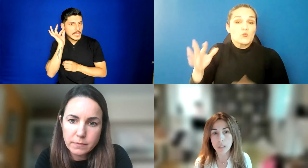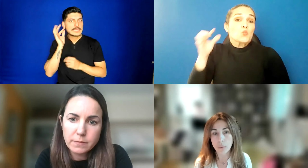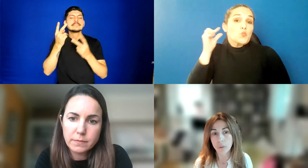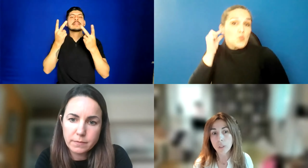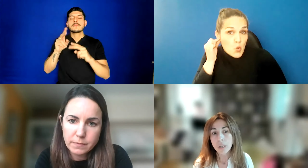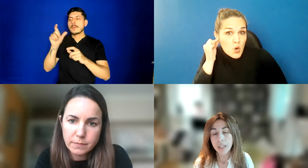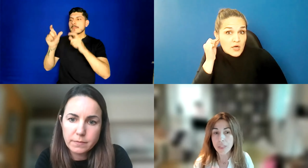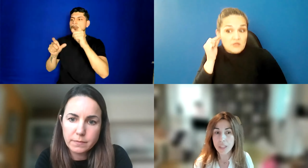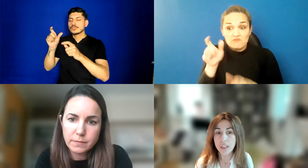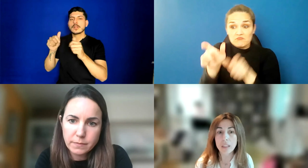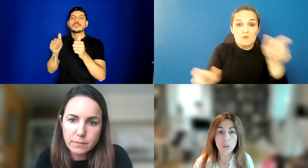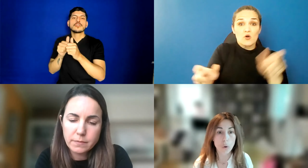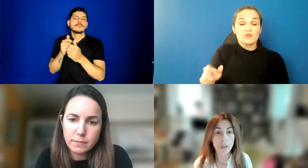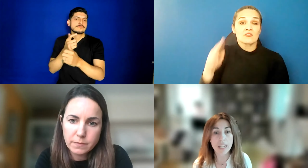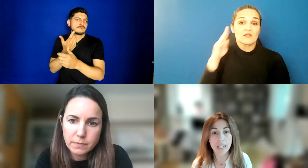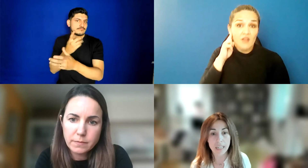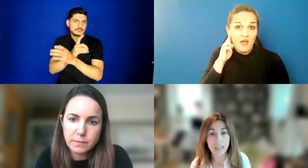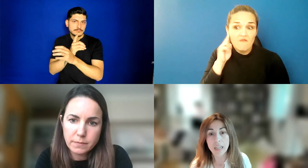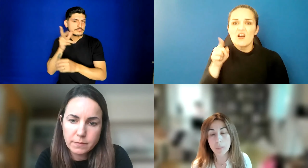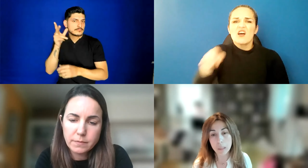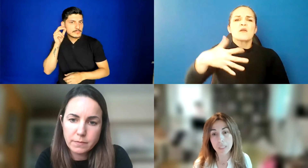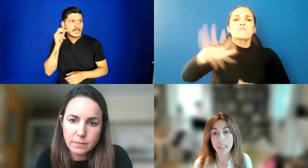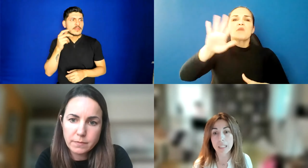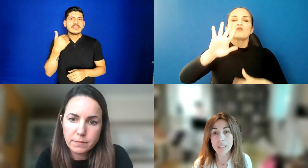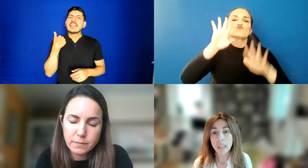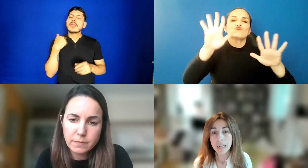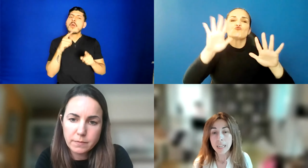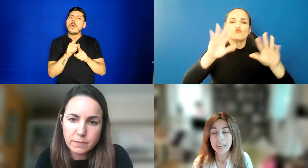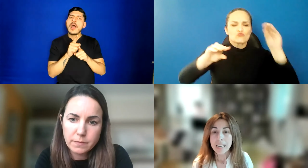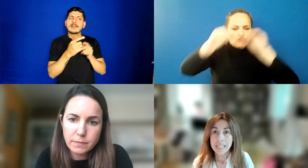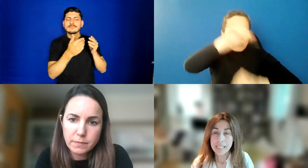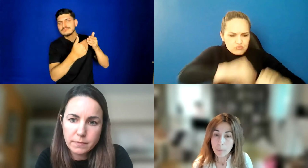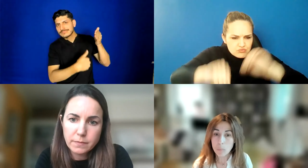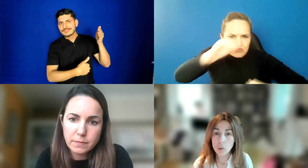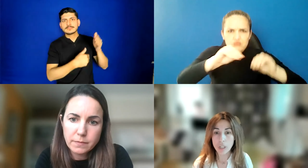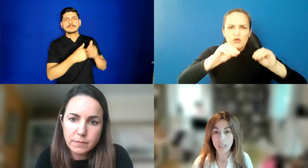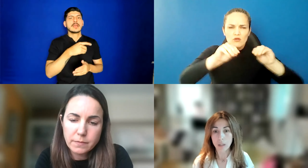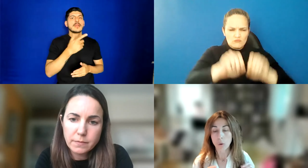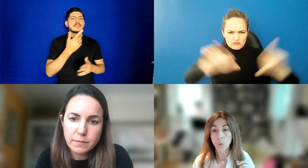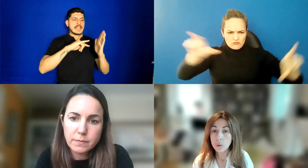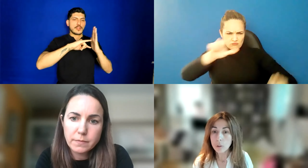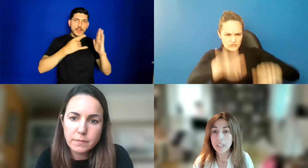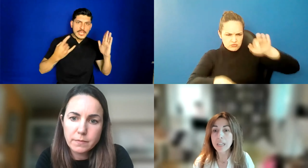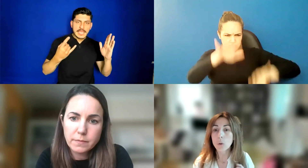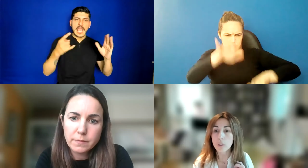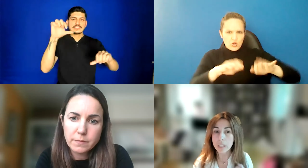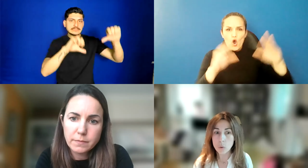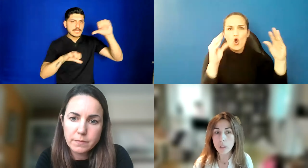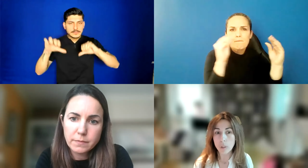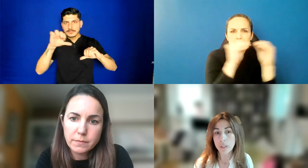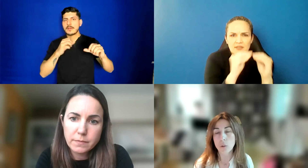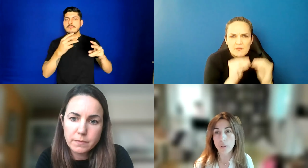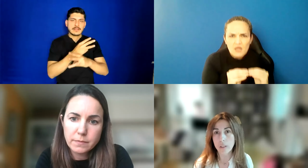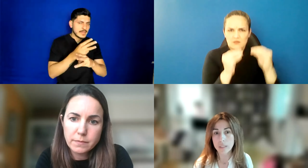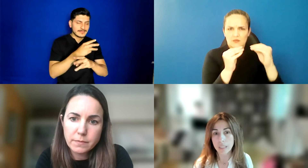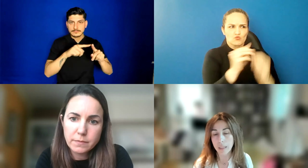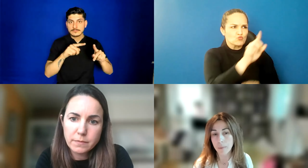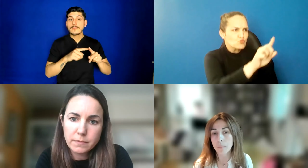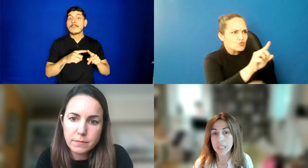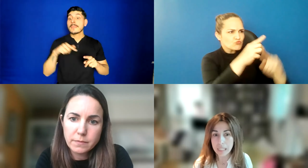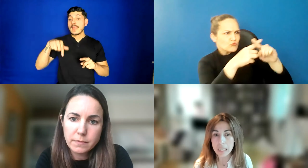underrepresented in many careers, in science, technology, engineering, mathematics. We know that